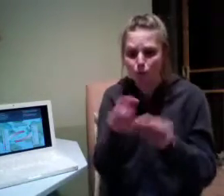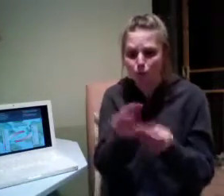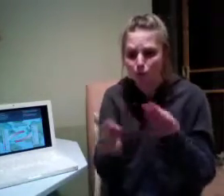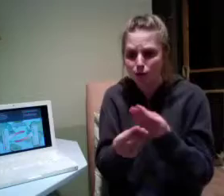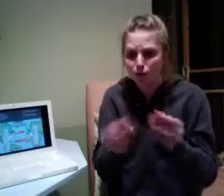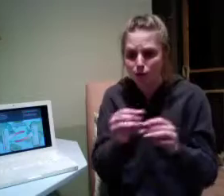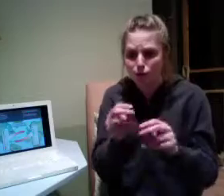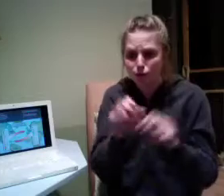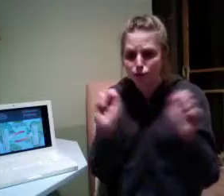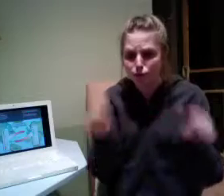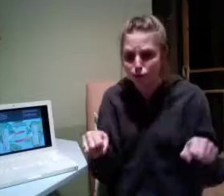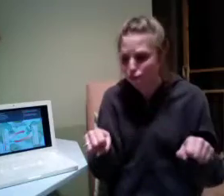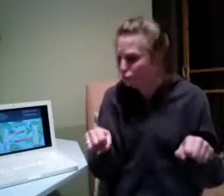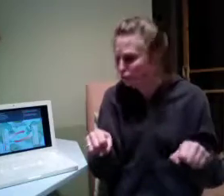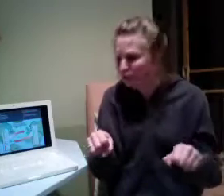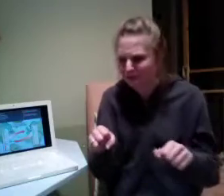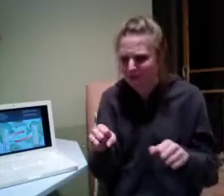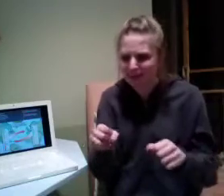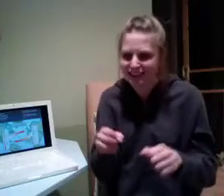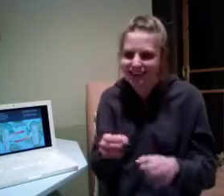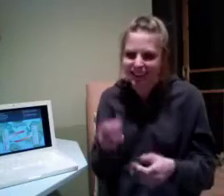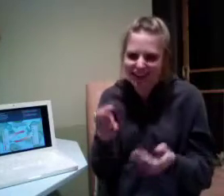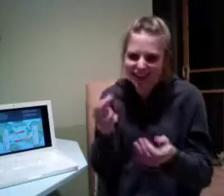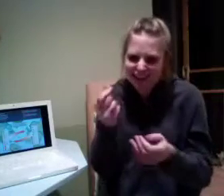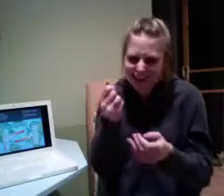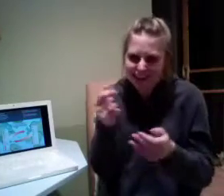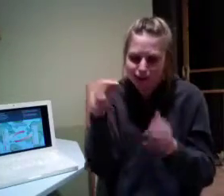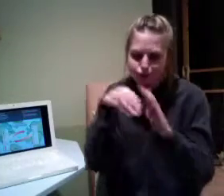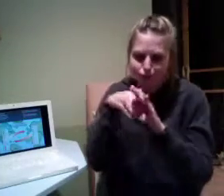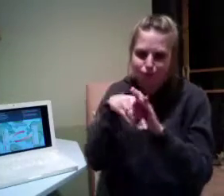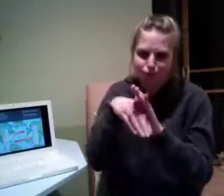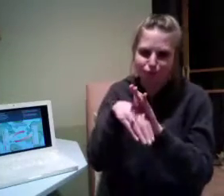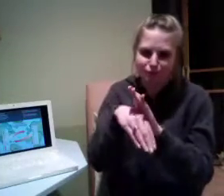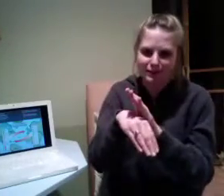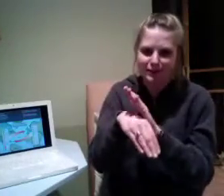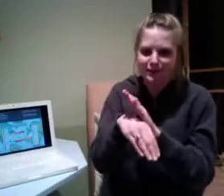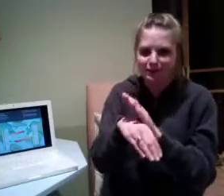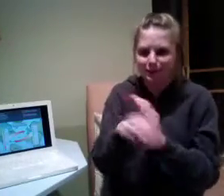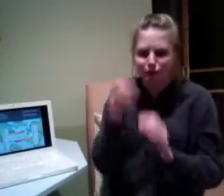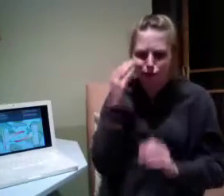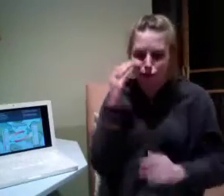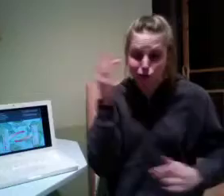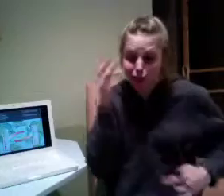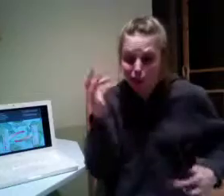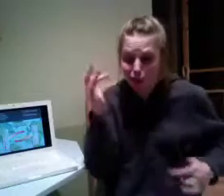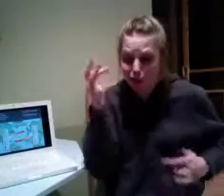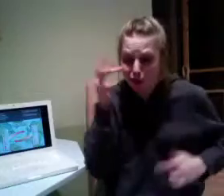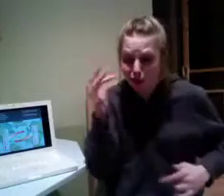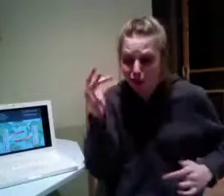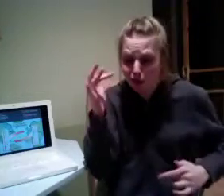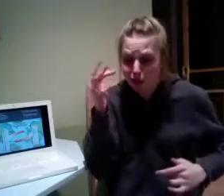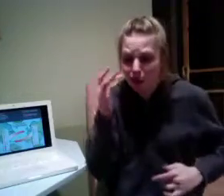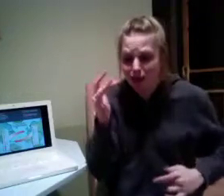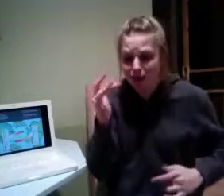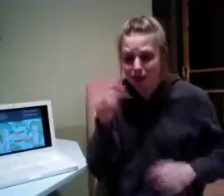to this. Things such as diseases are also spread. And for some people, diseases